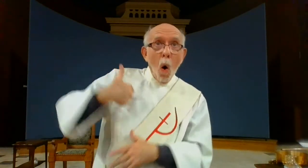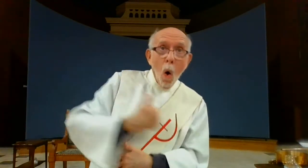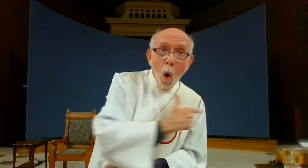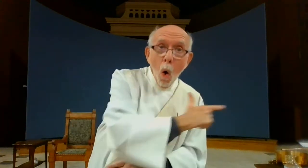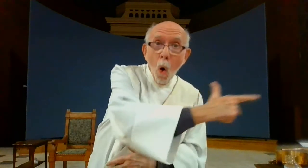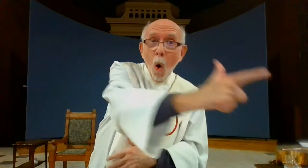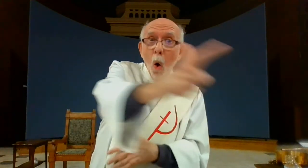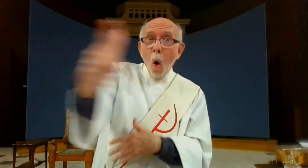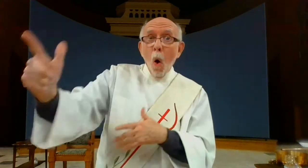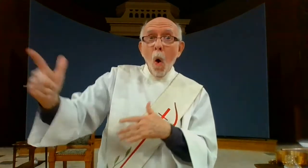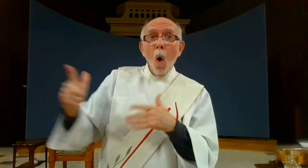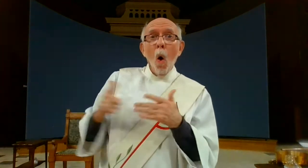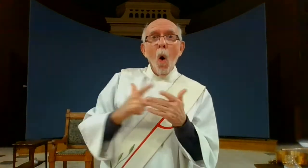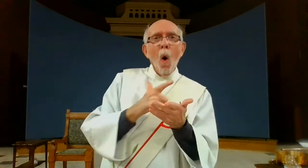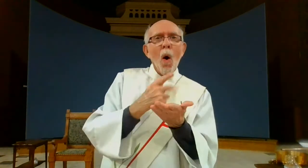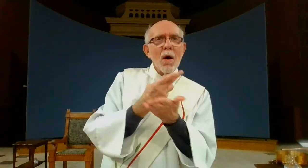We are all holy